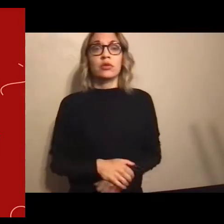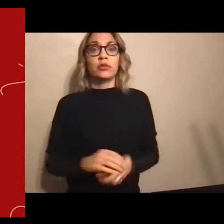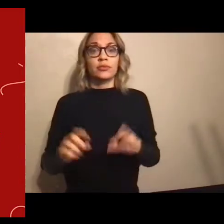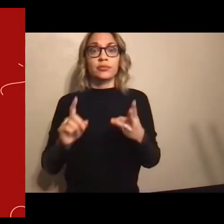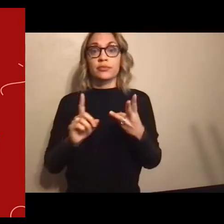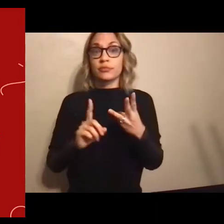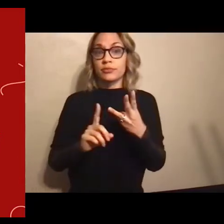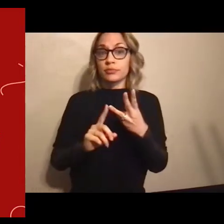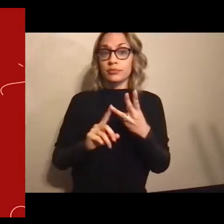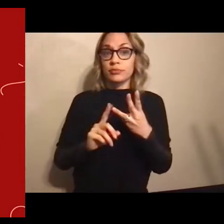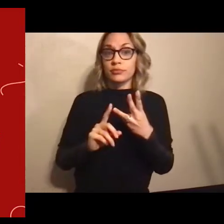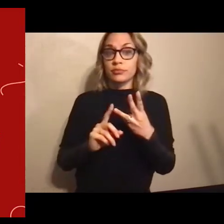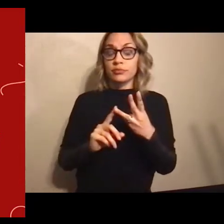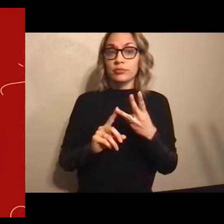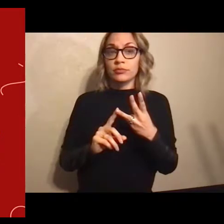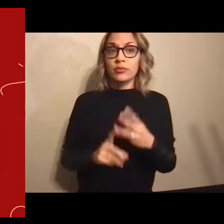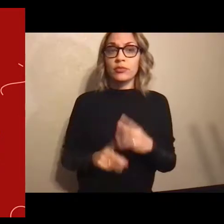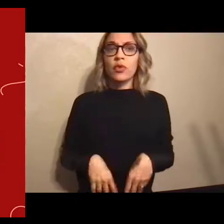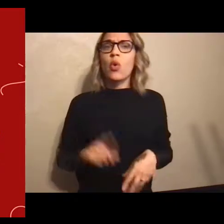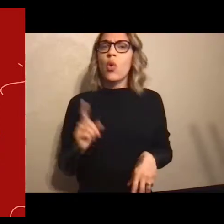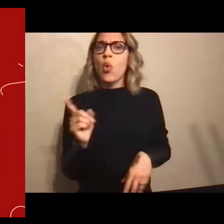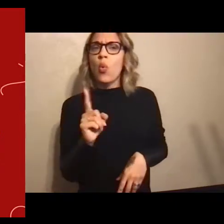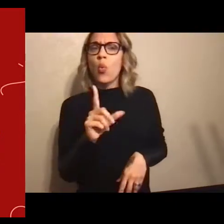with time management.